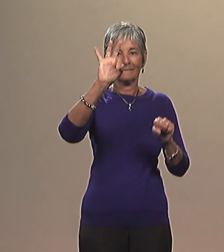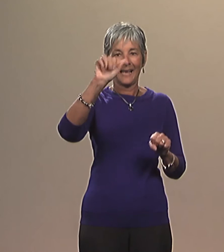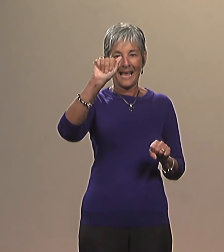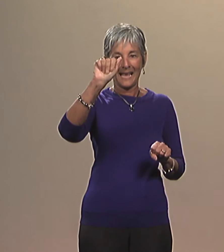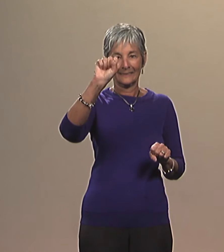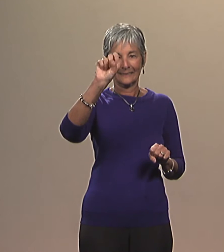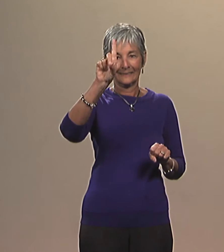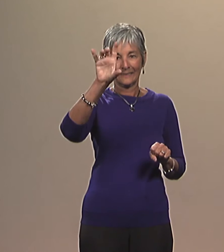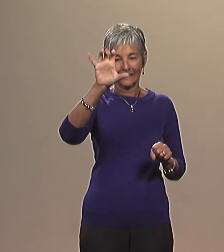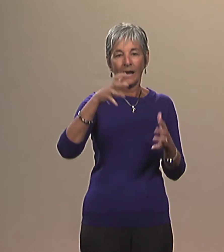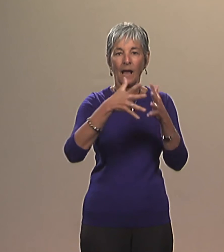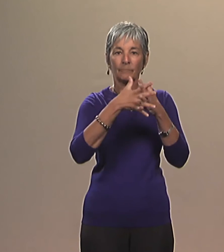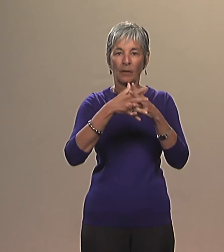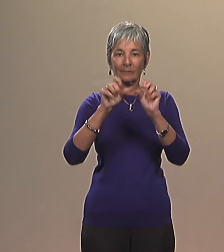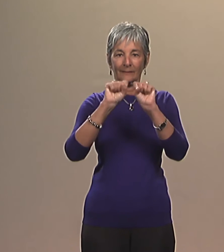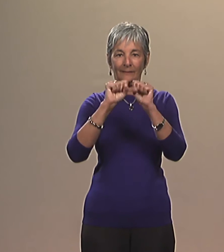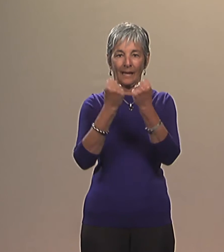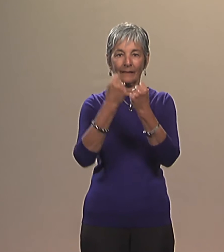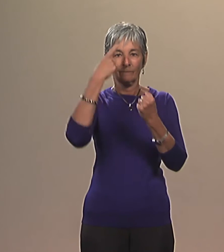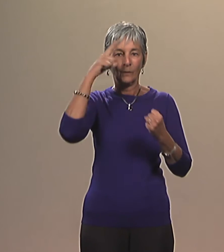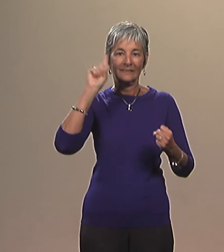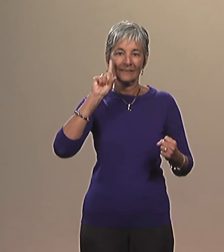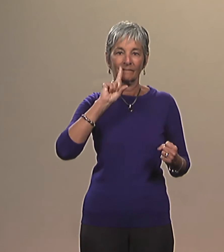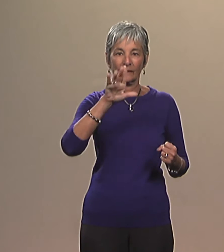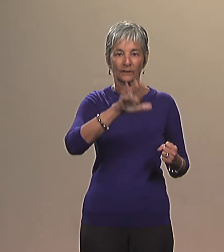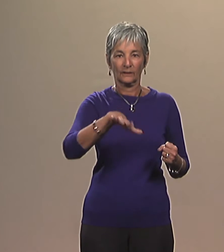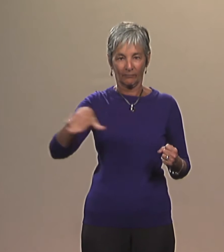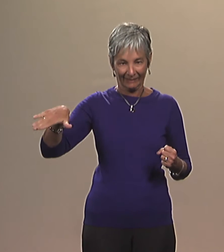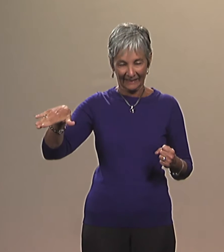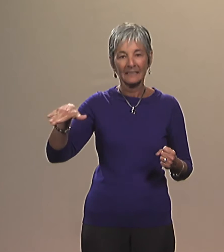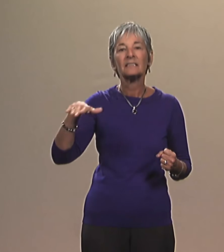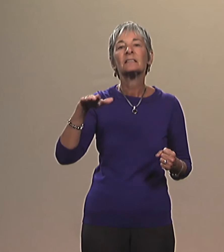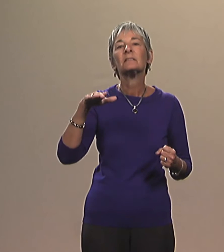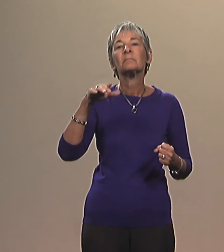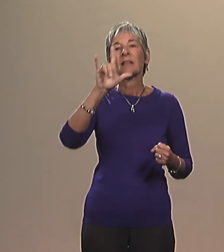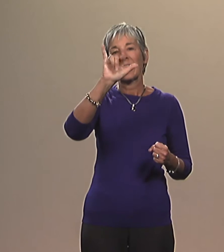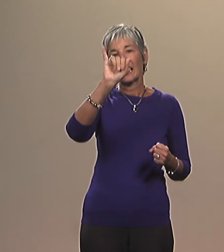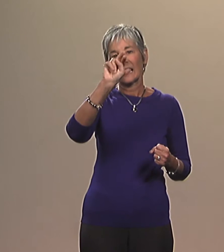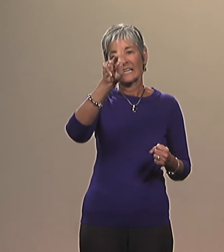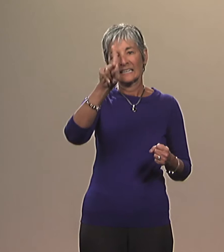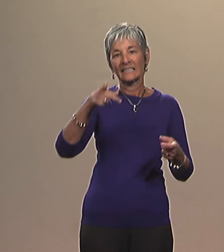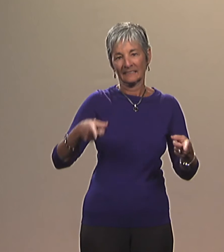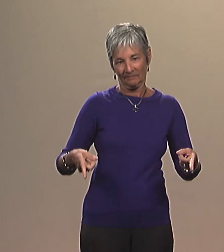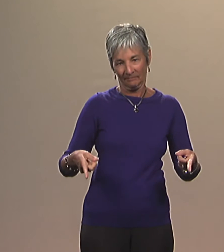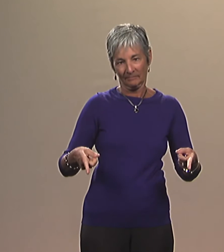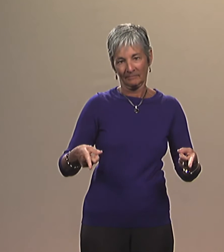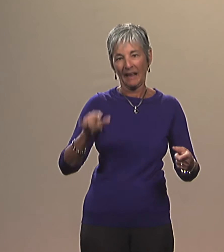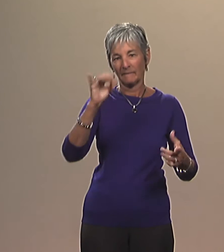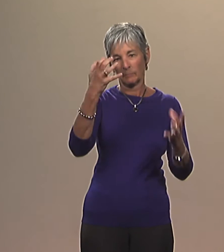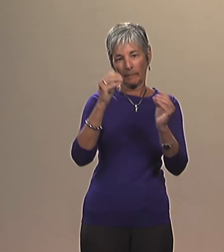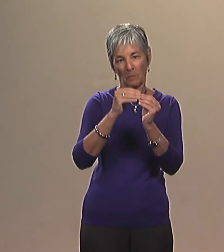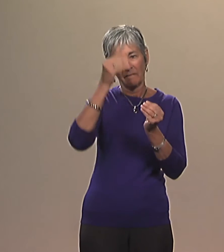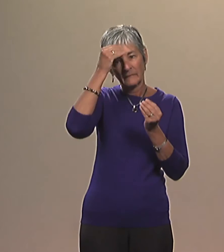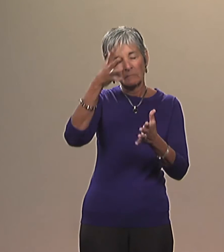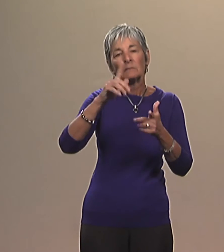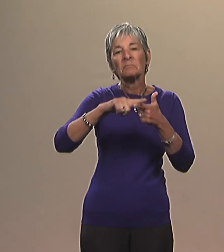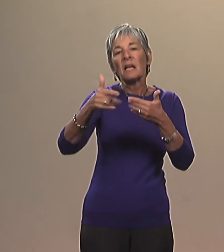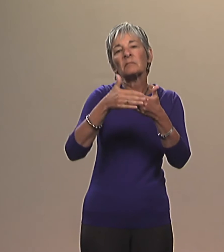the American Society for Deaf Children, ASDC. The link is here if you need more information. I'll be mentioning